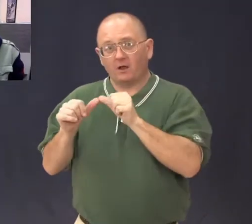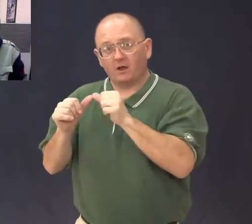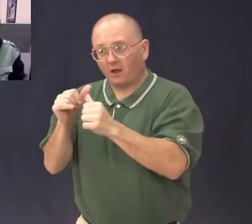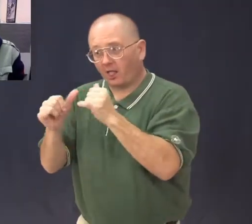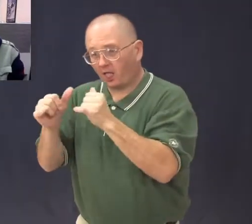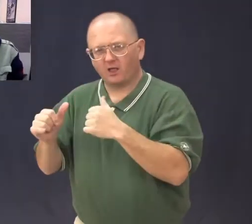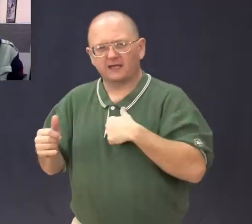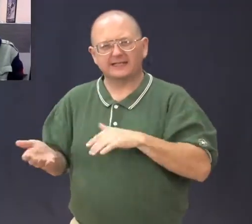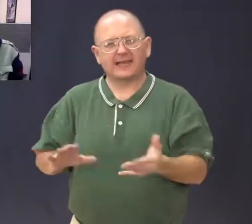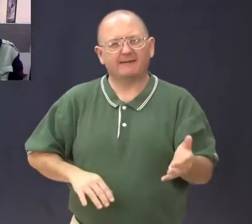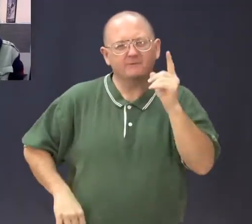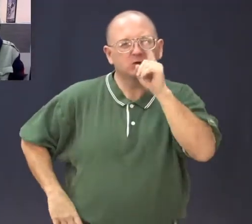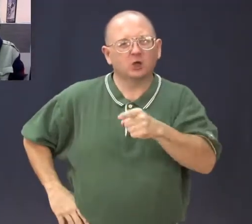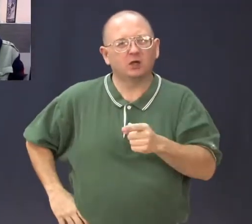destroy my life if I did.